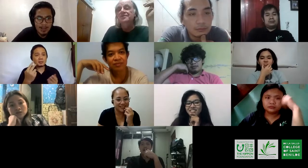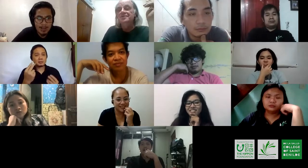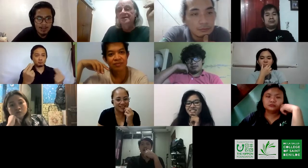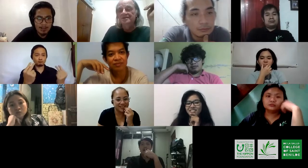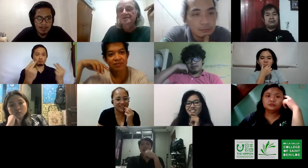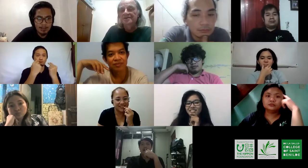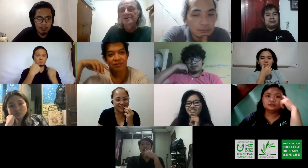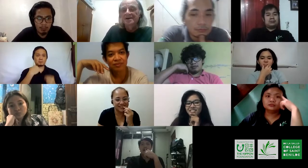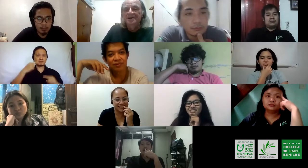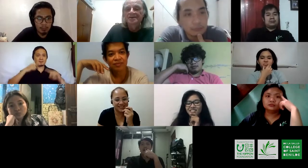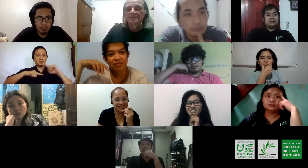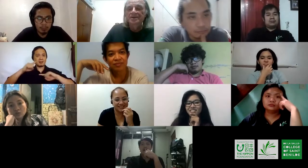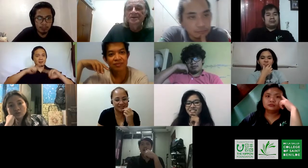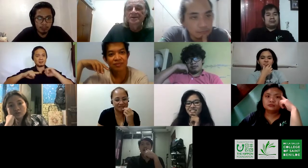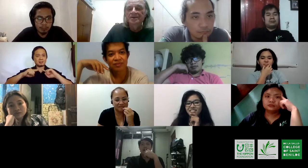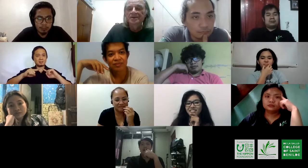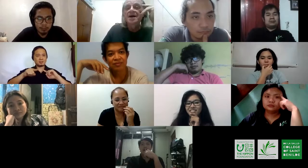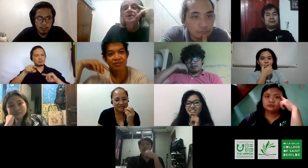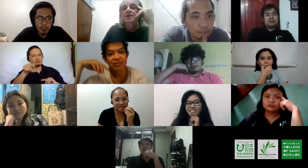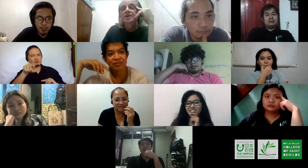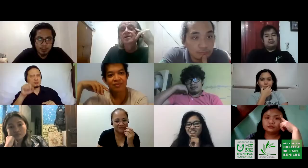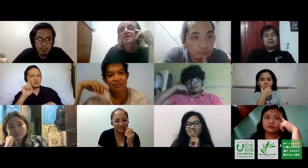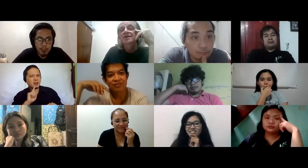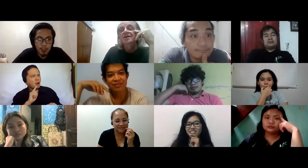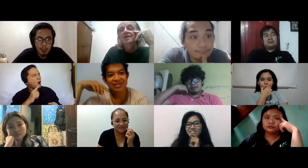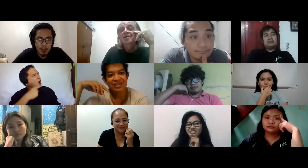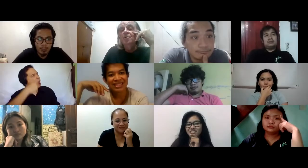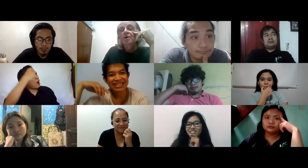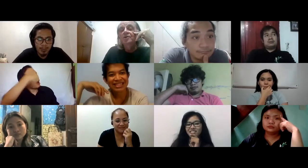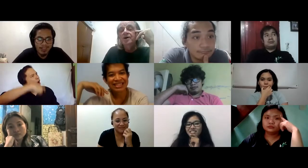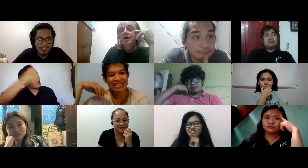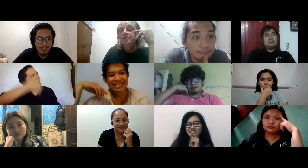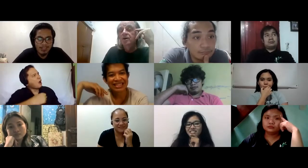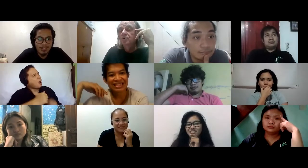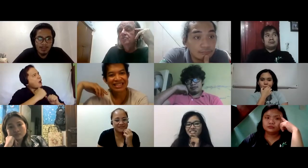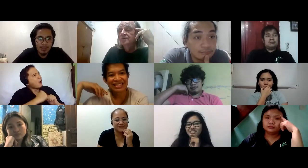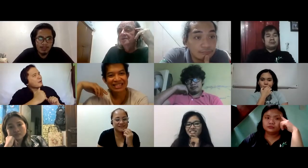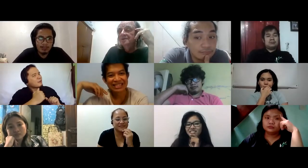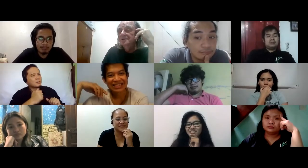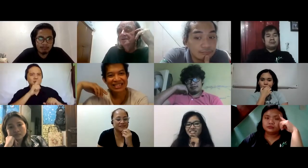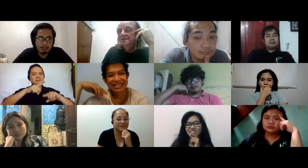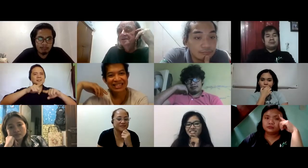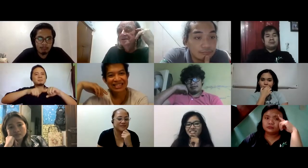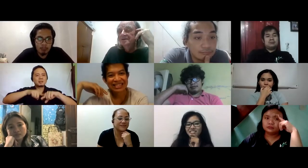don't understand. So it depends on the topic and whether I know